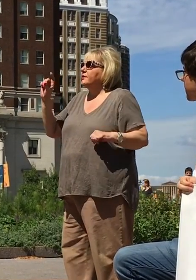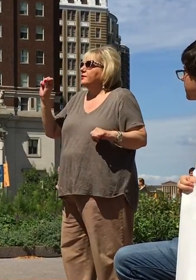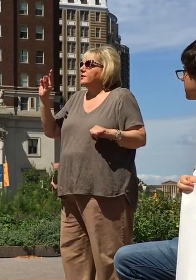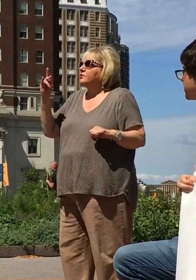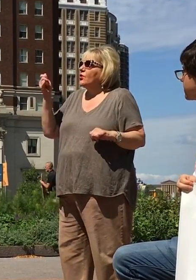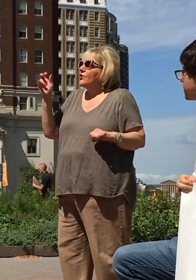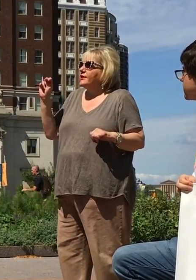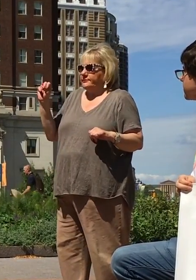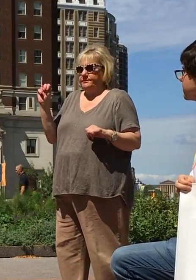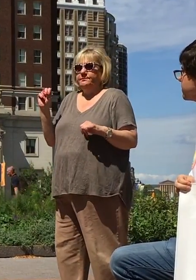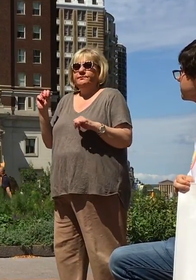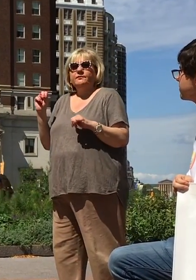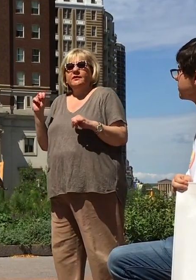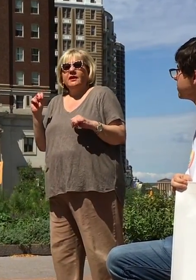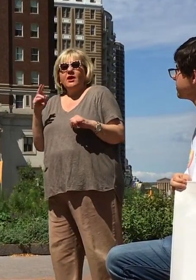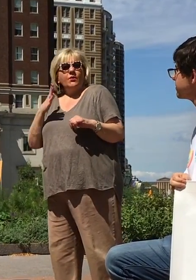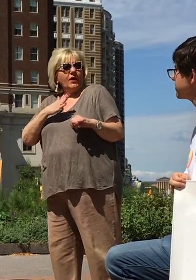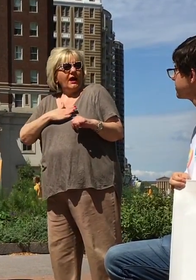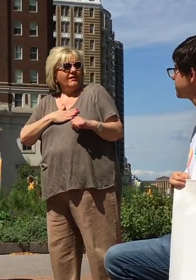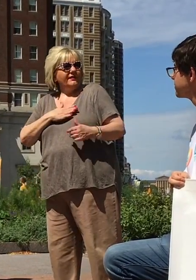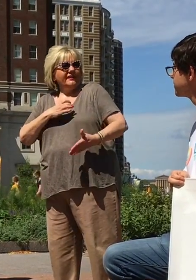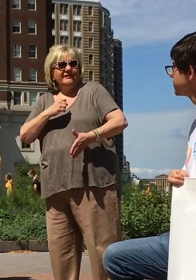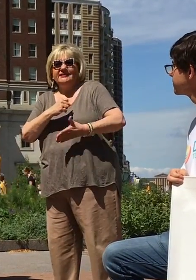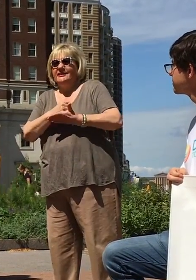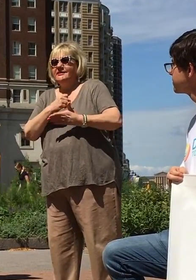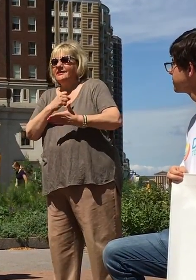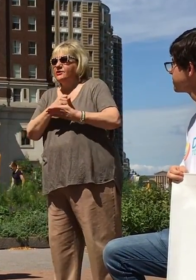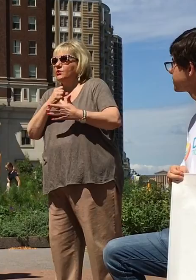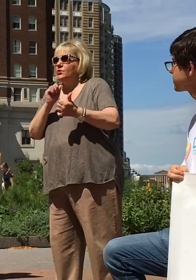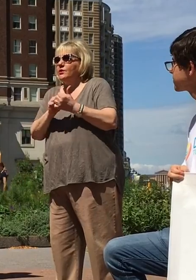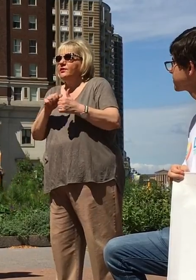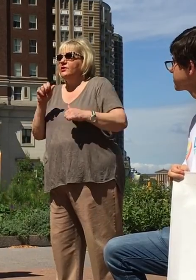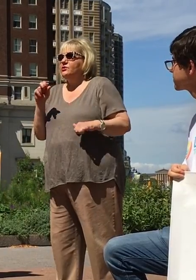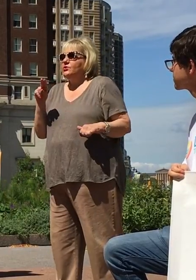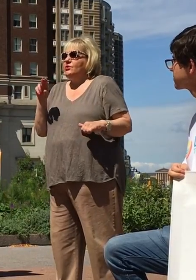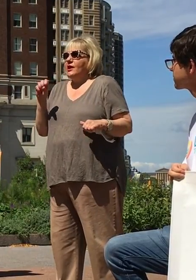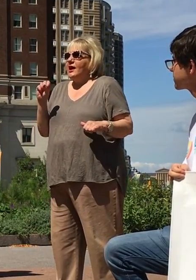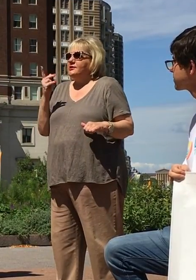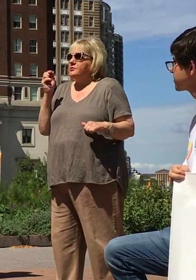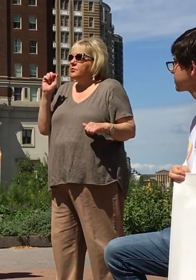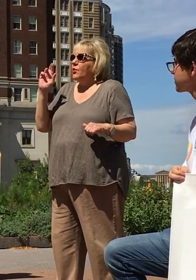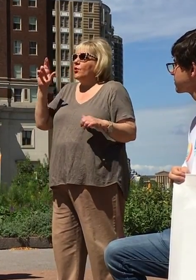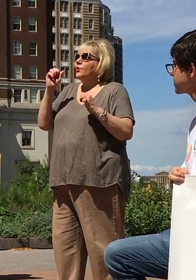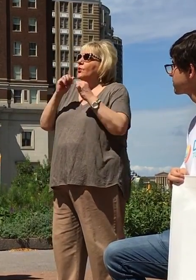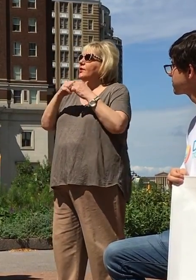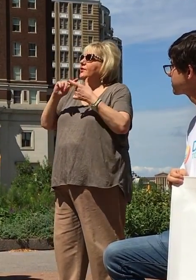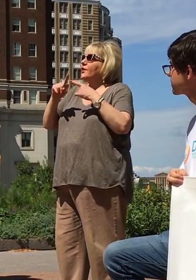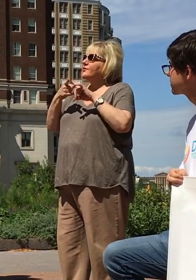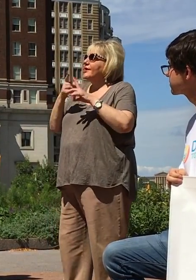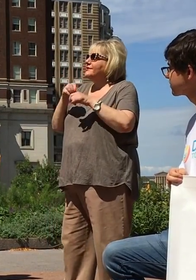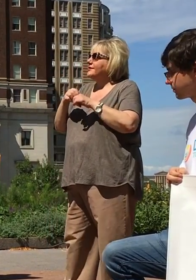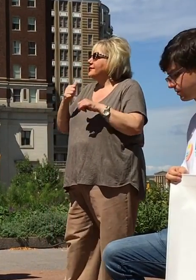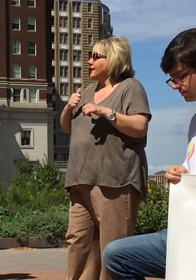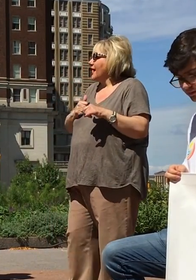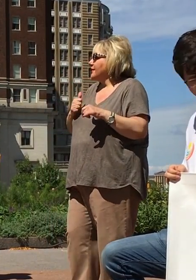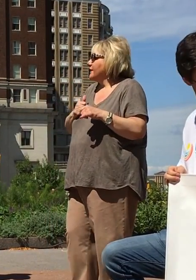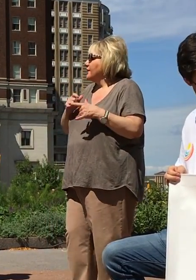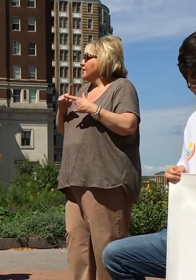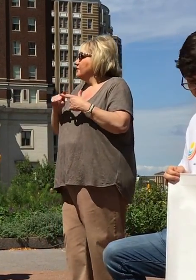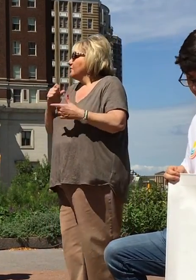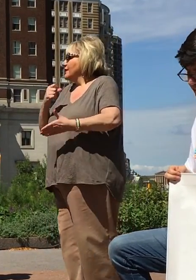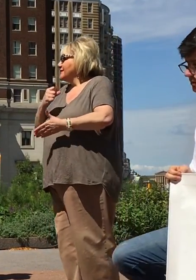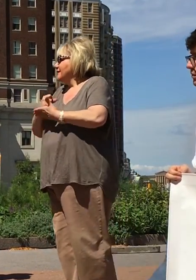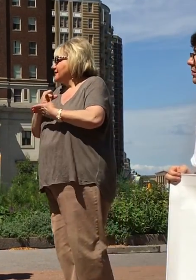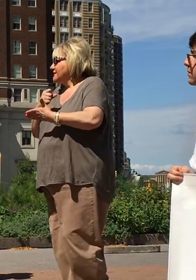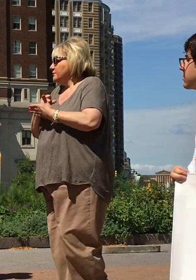We are having assistance across the United States border and opening communications with our friends in Canada to see how we can assist. I mean,